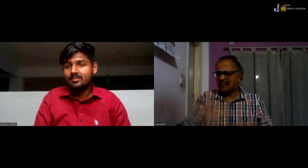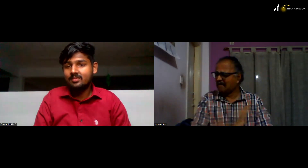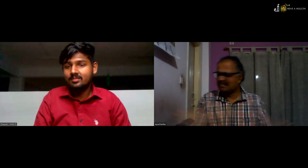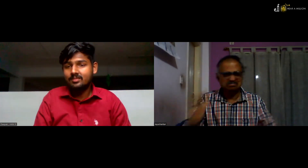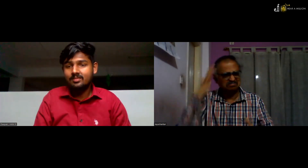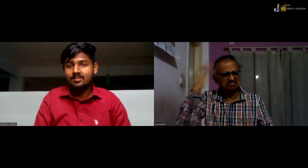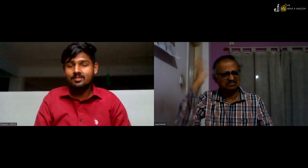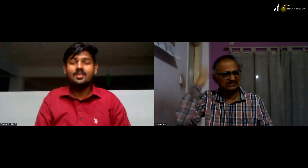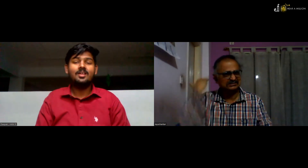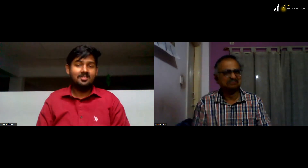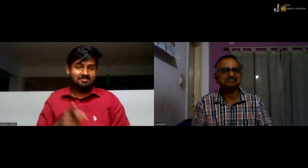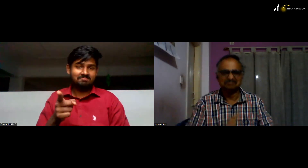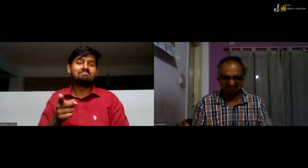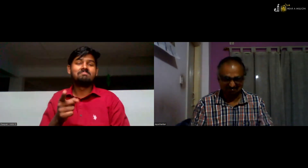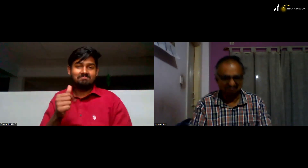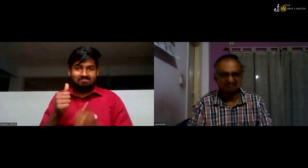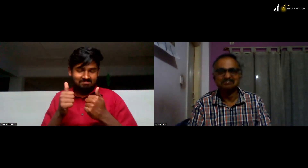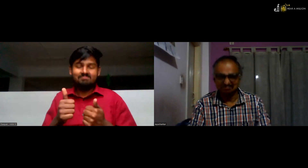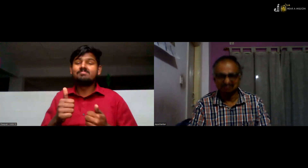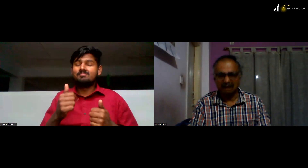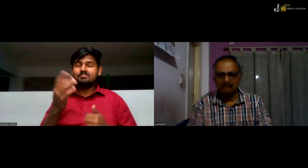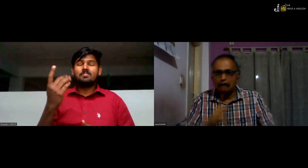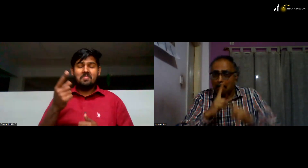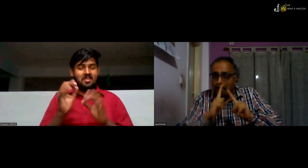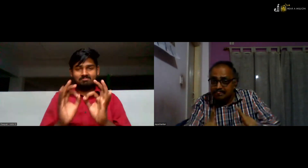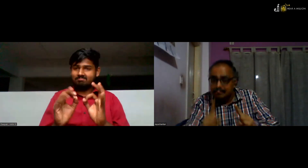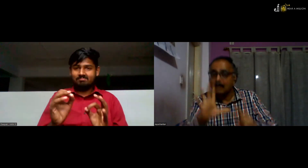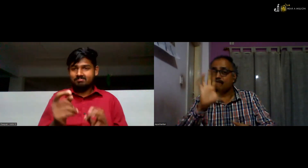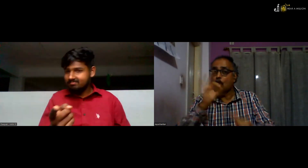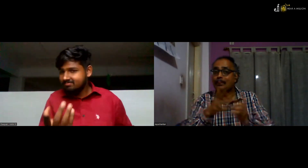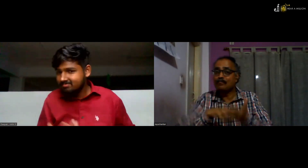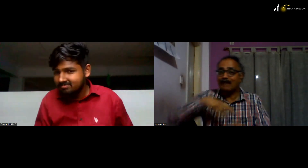went those destinations. And it was really nice to be there.